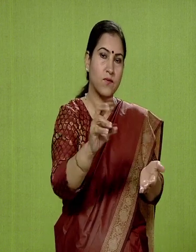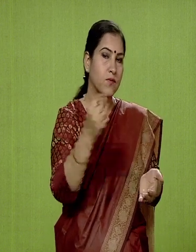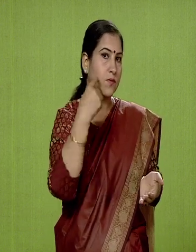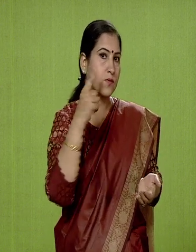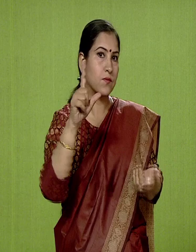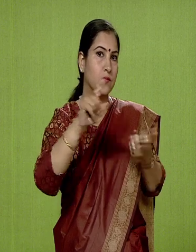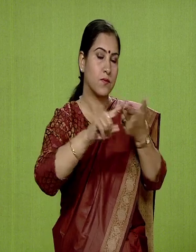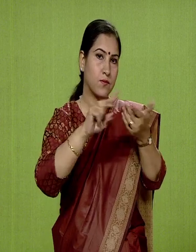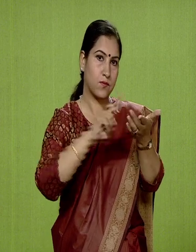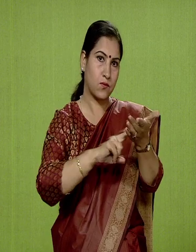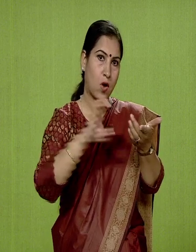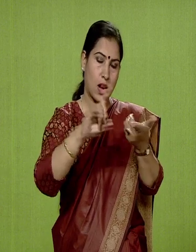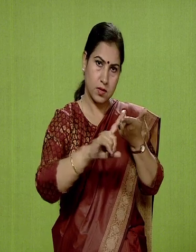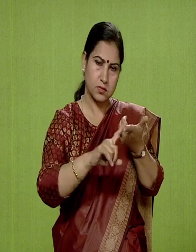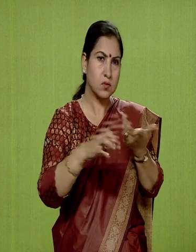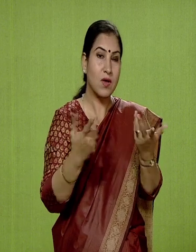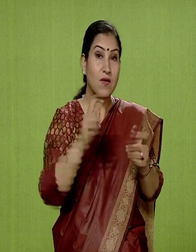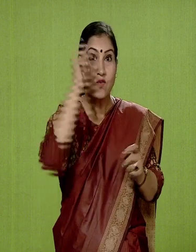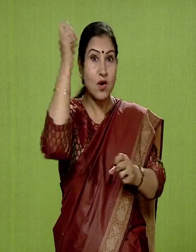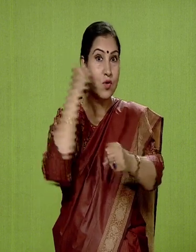to oppose the foreign rule.